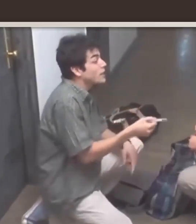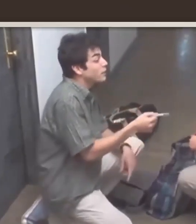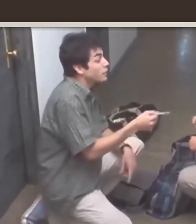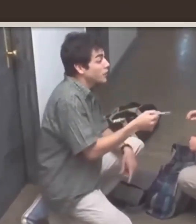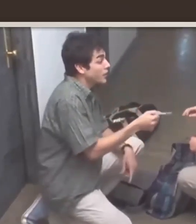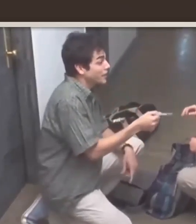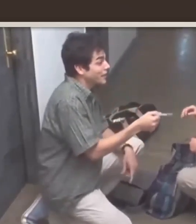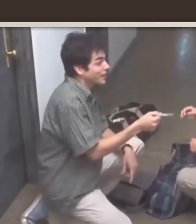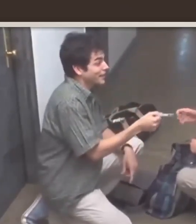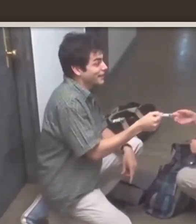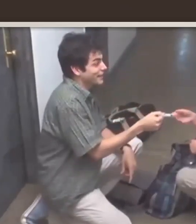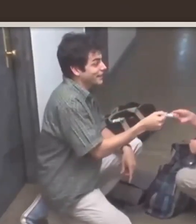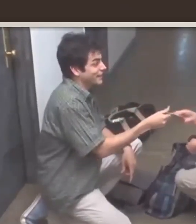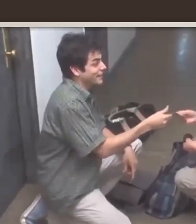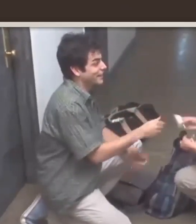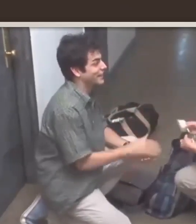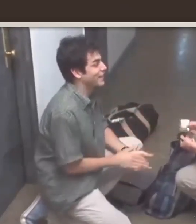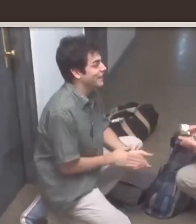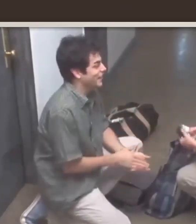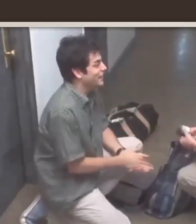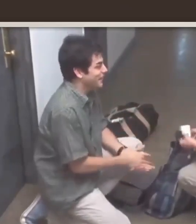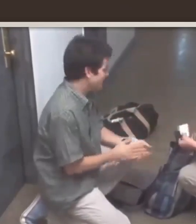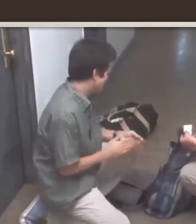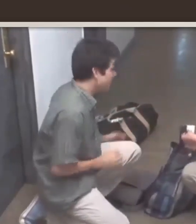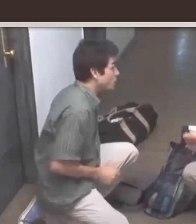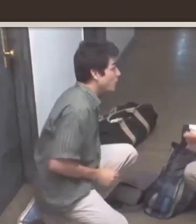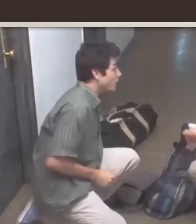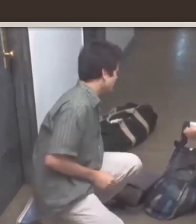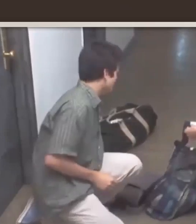Great photo. Oh, thanks. You're welcome.